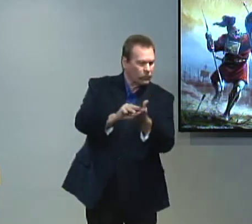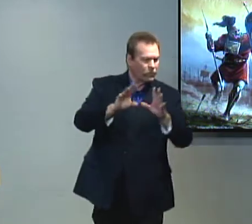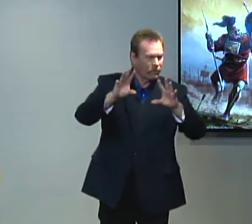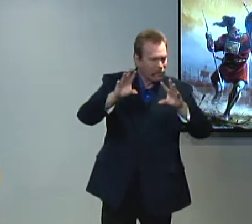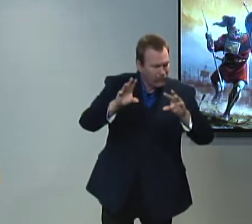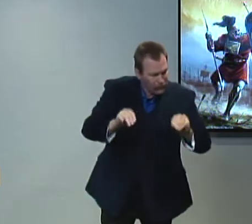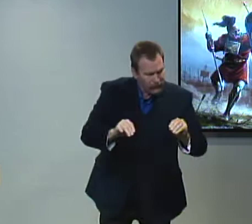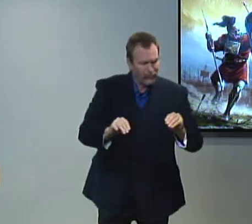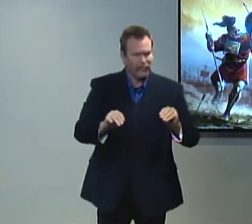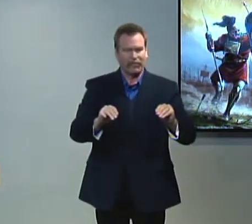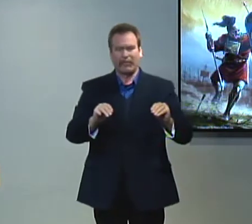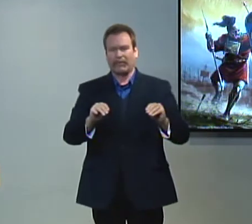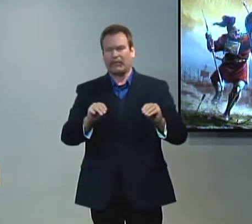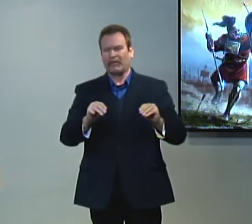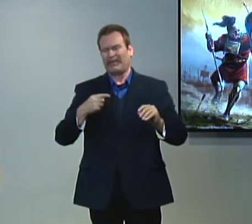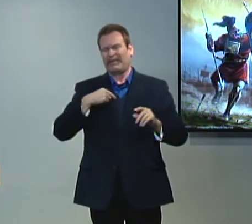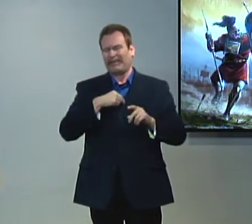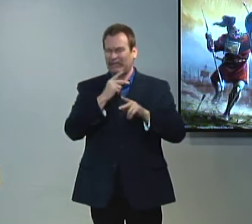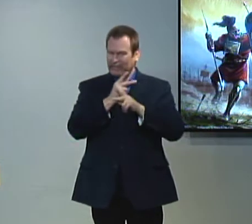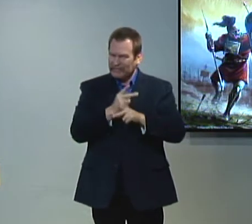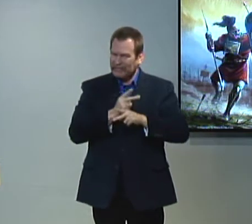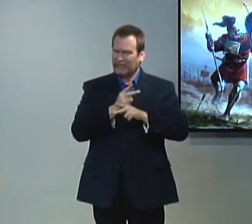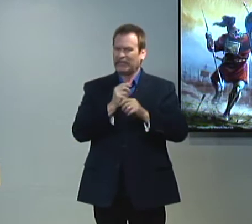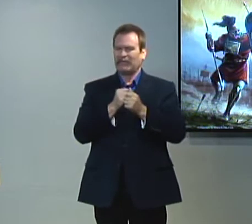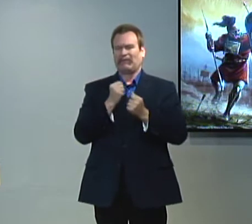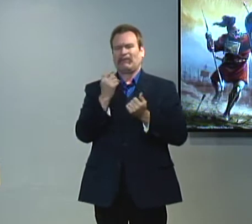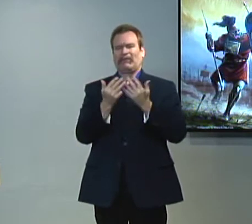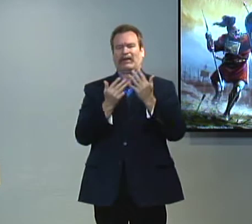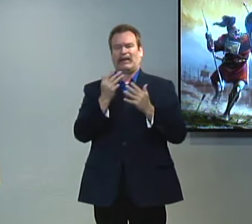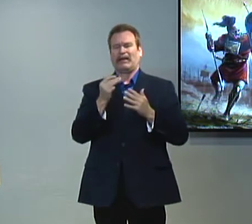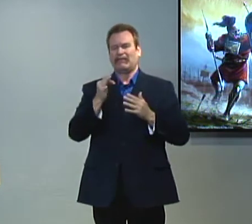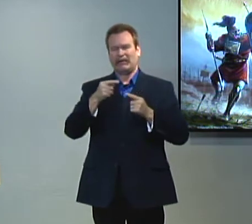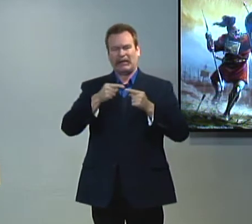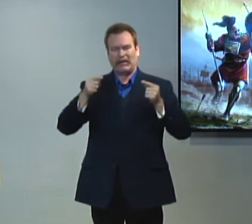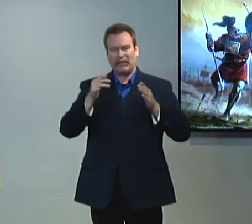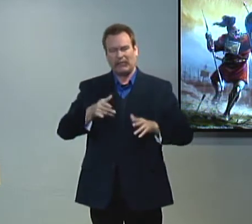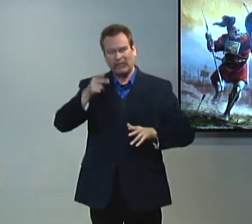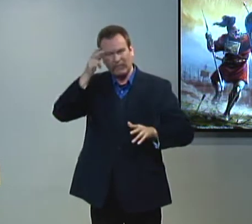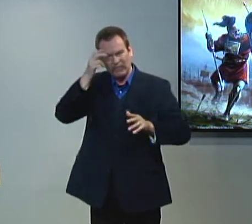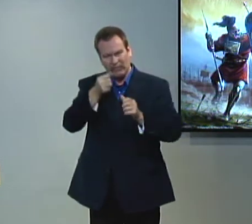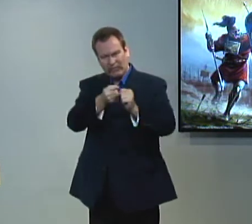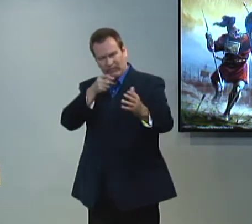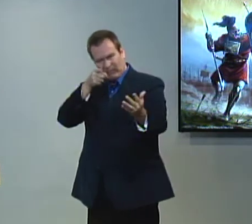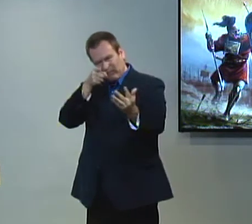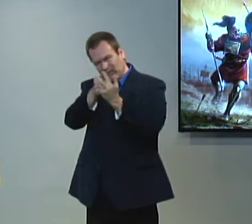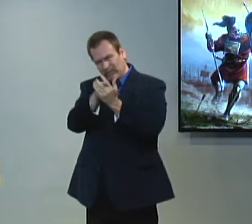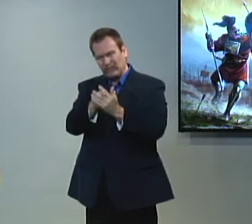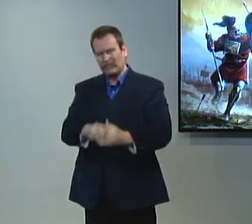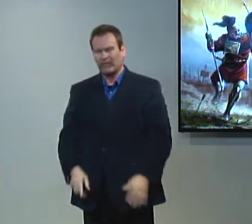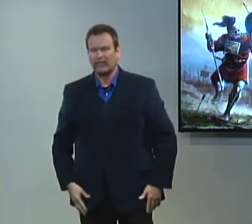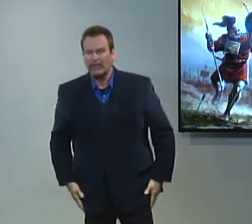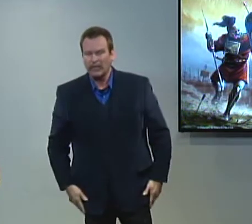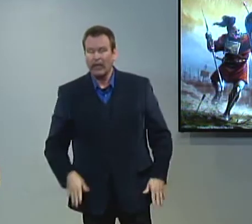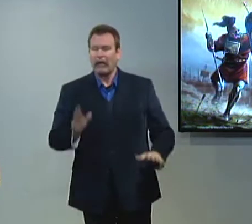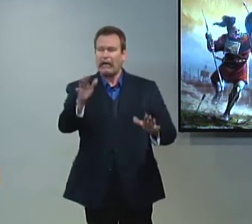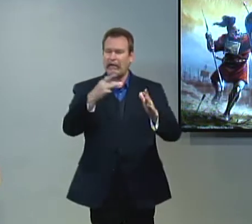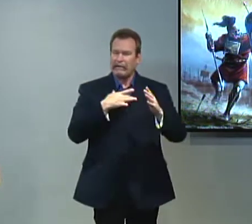them. Over and over again, those fires would be put out from the flames on the arrows. And that's what we are trying